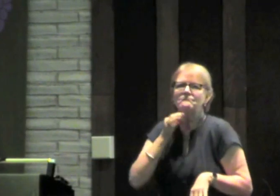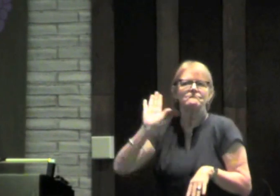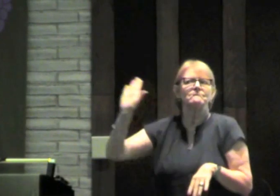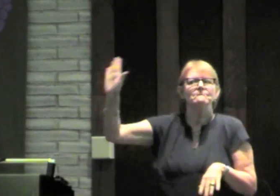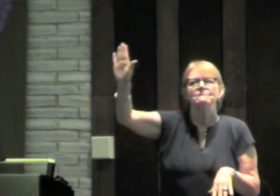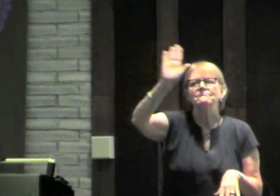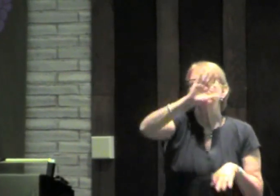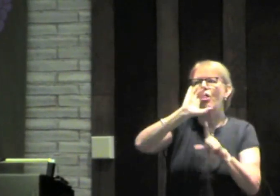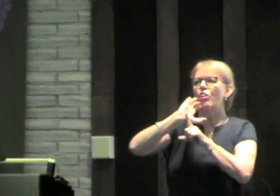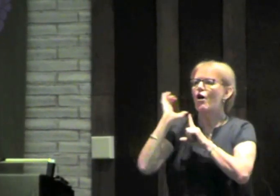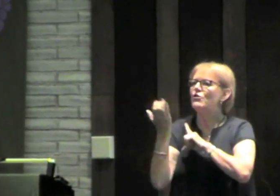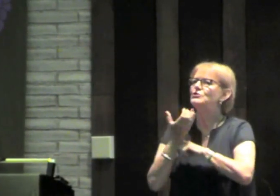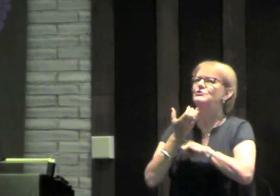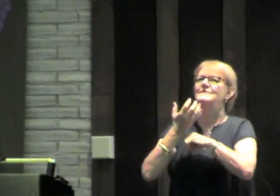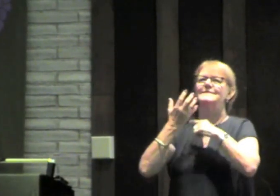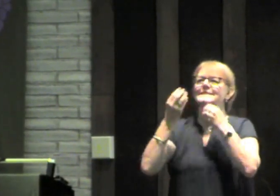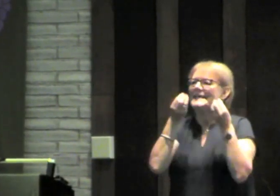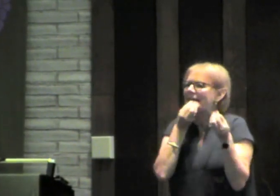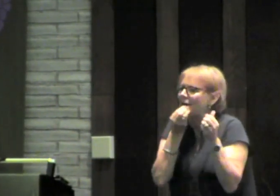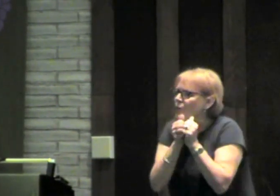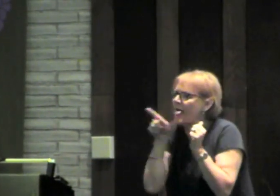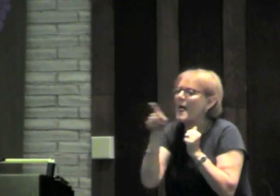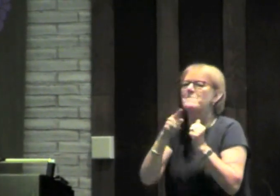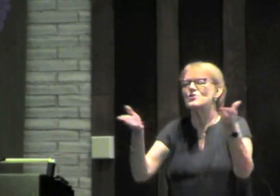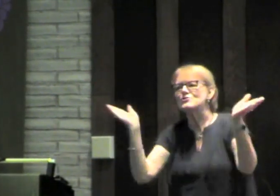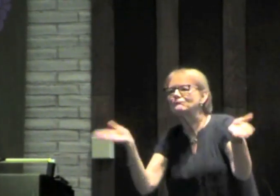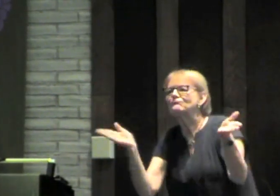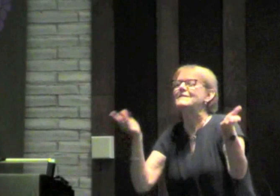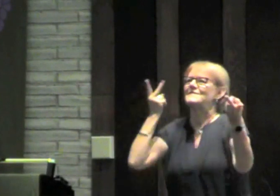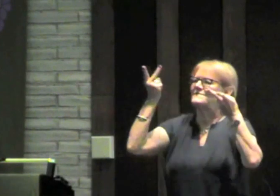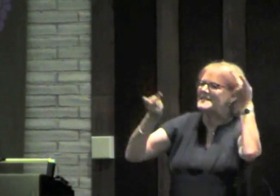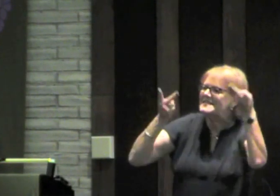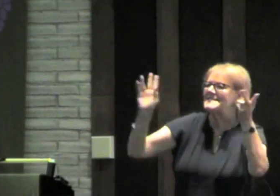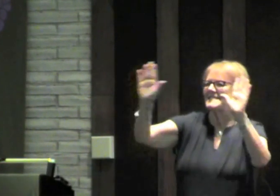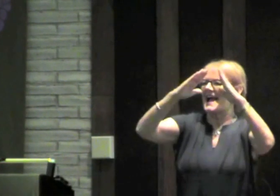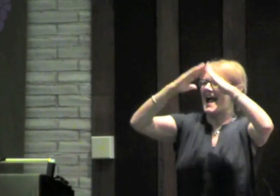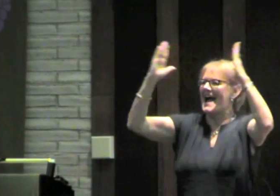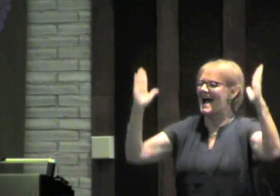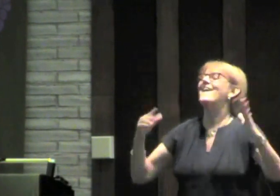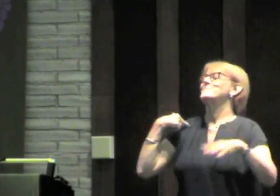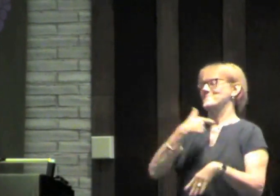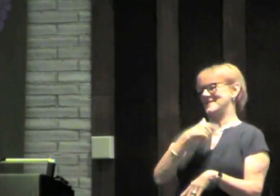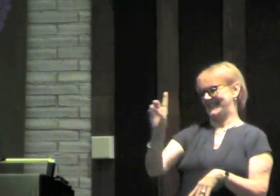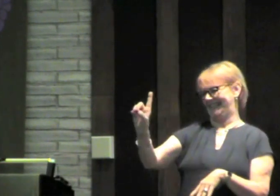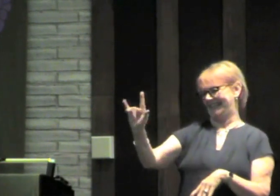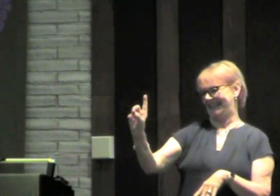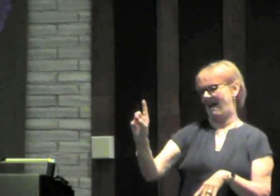deaf communities. I'm really fascinated by learning about their cultures, by eating with them, by visiting with them, visiting their